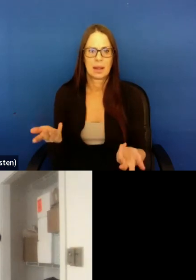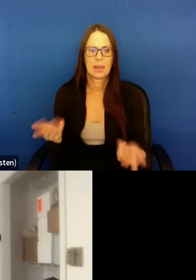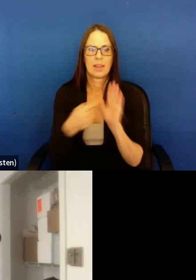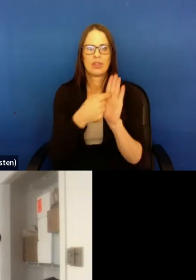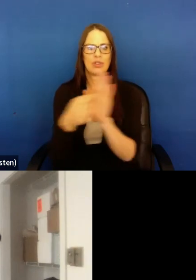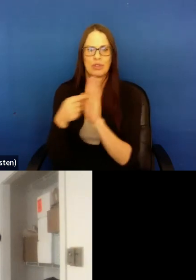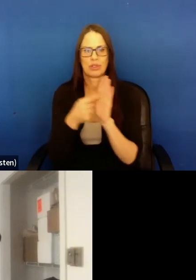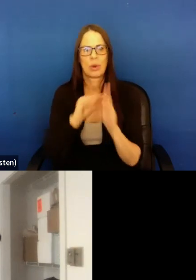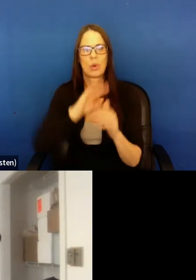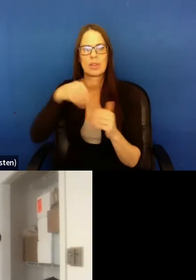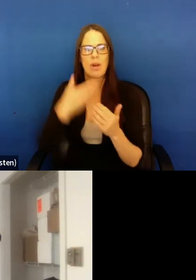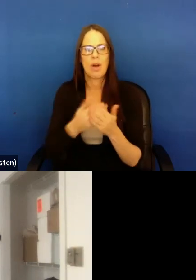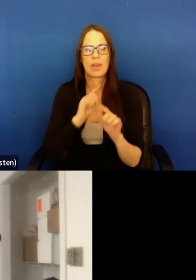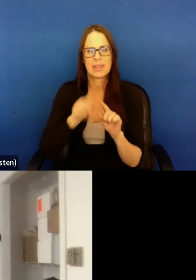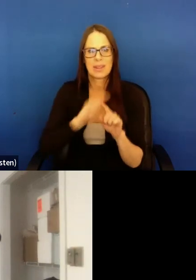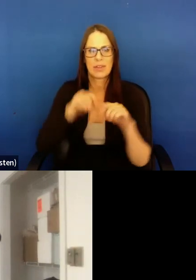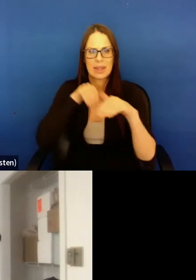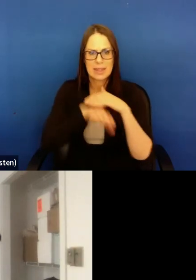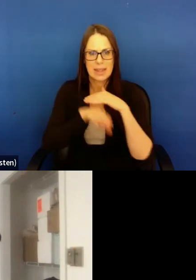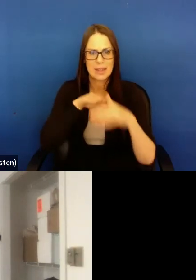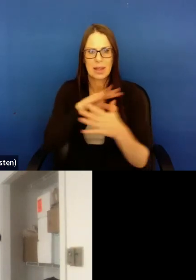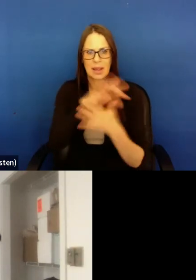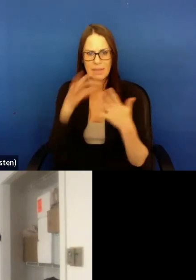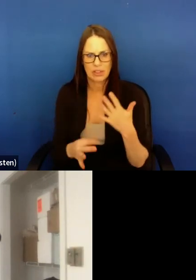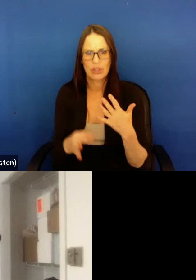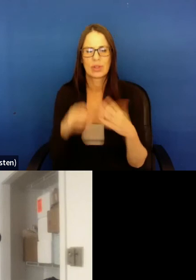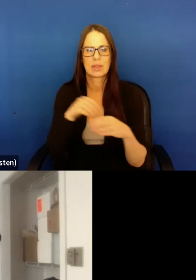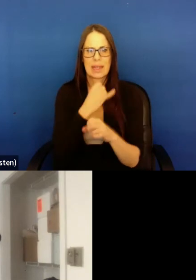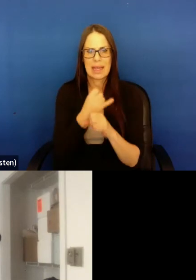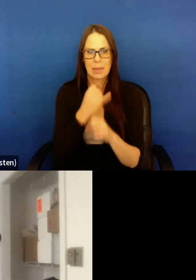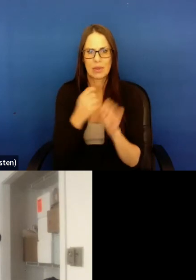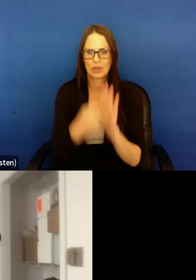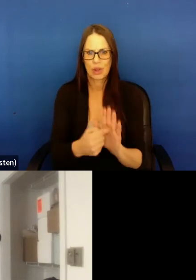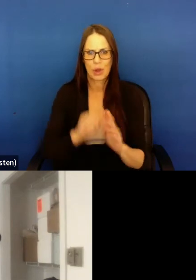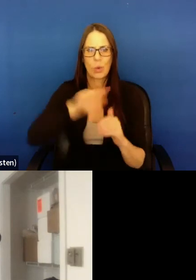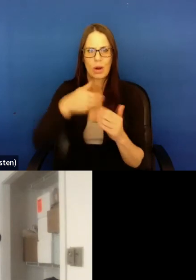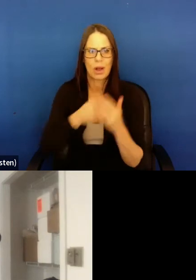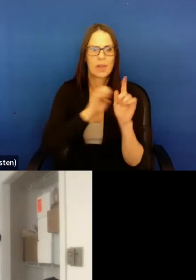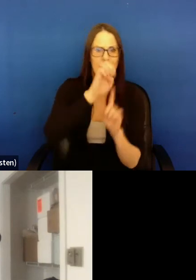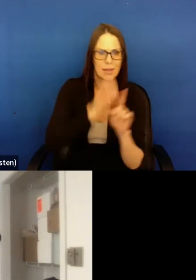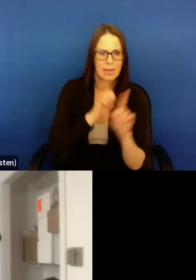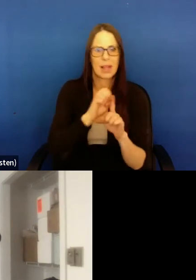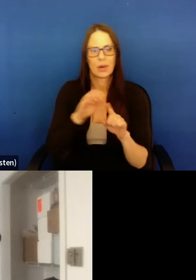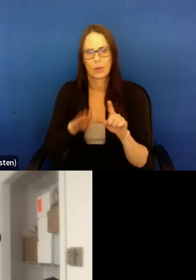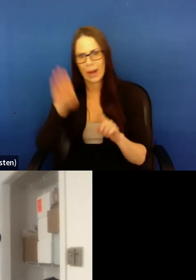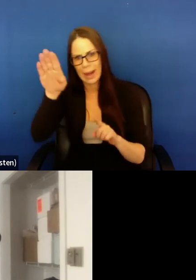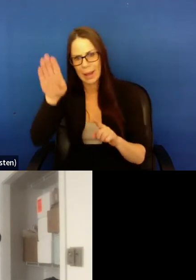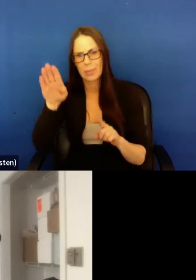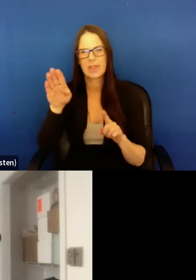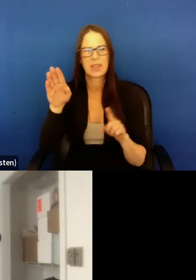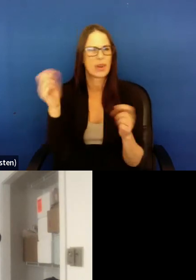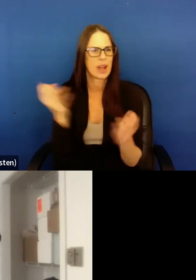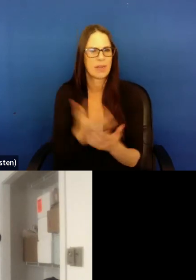shows all of the accessibility features for campus, showing where elevators, ramps are, anything for people who are